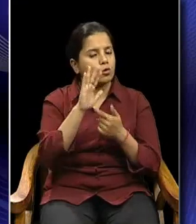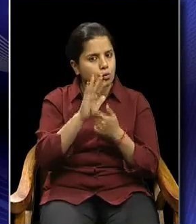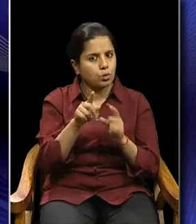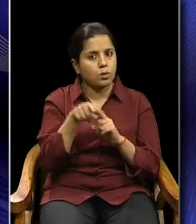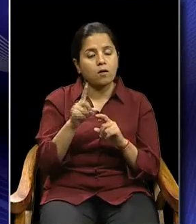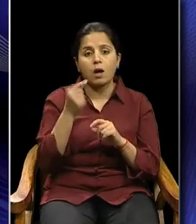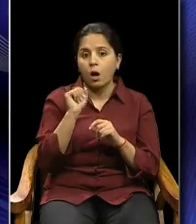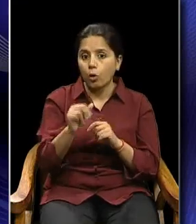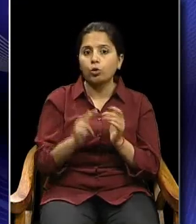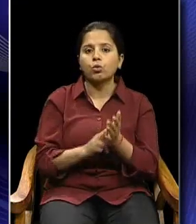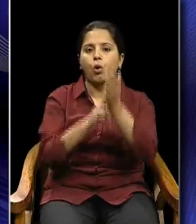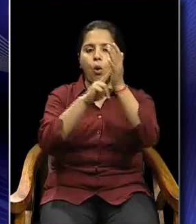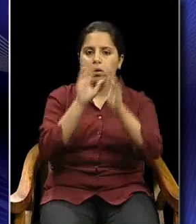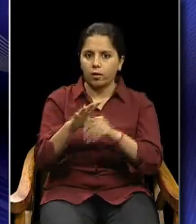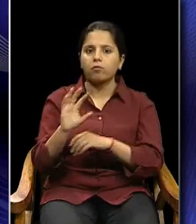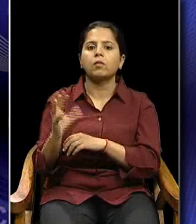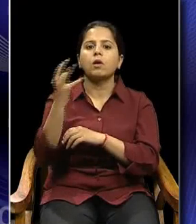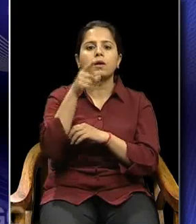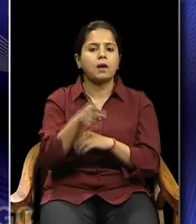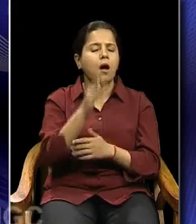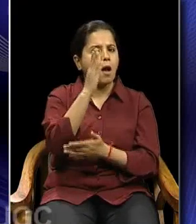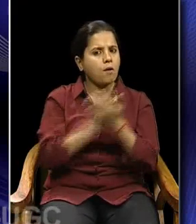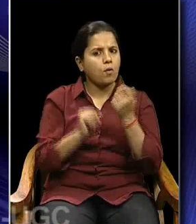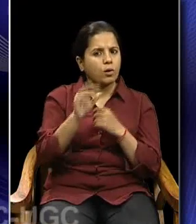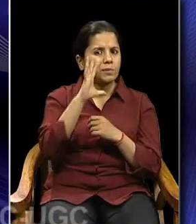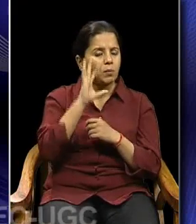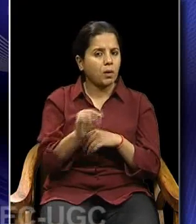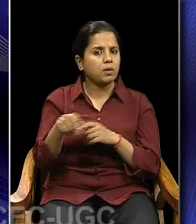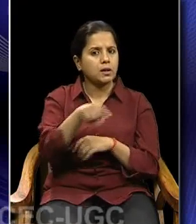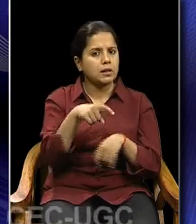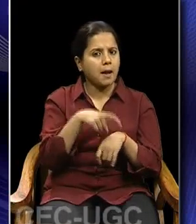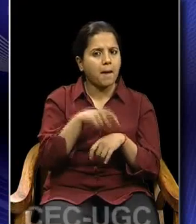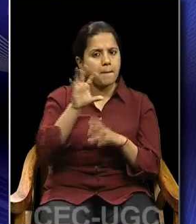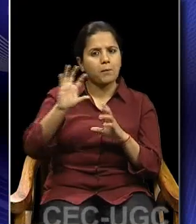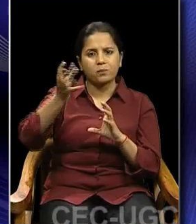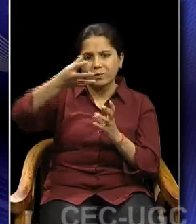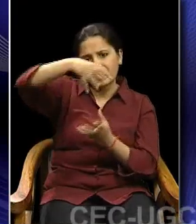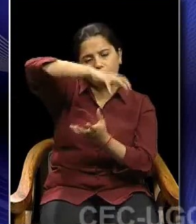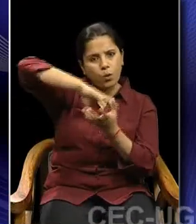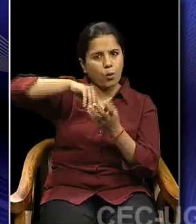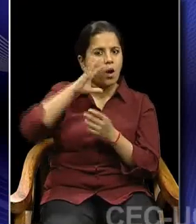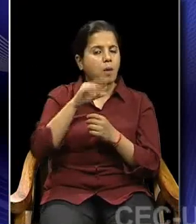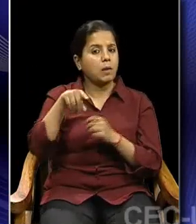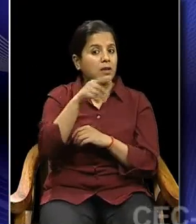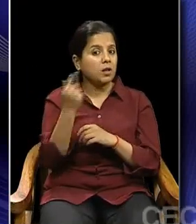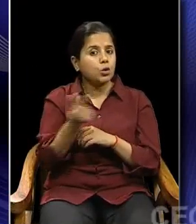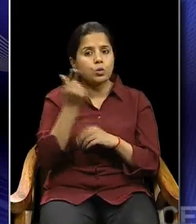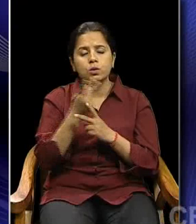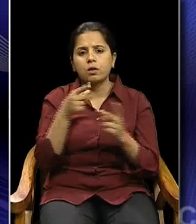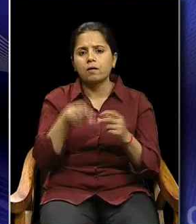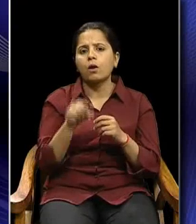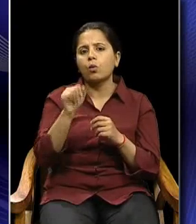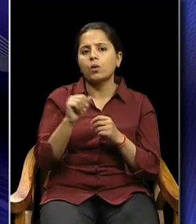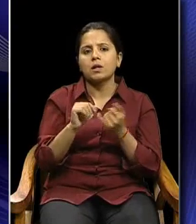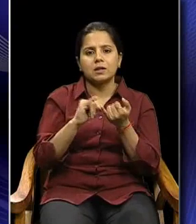of Uttarayan, which is the auspicious half of air. This cosmic phenomena is celebrated with preparation of items using sesame